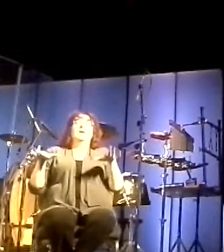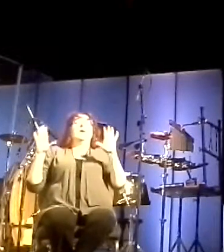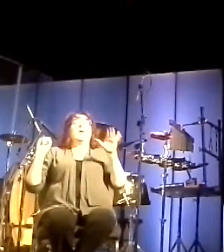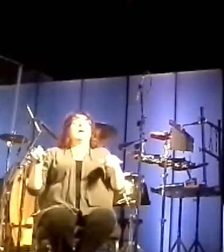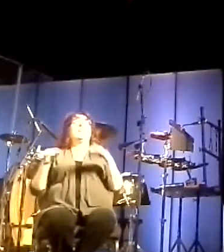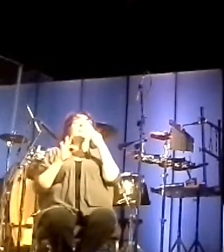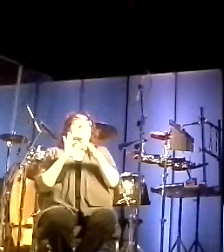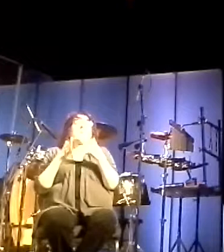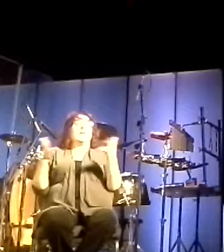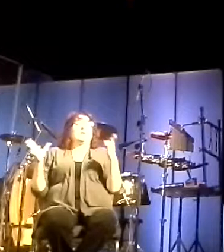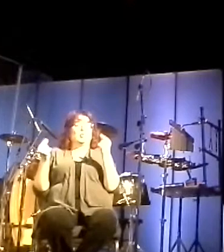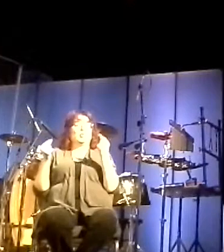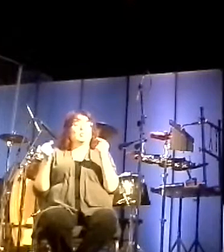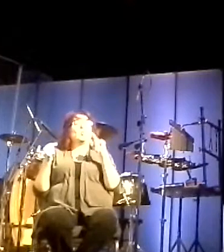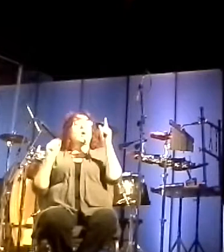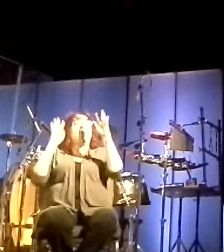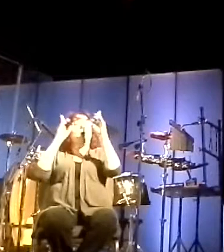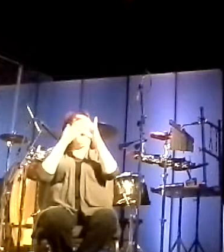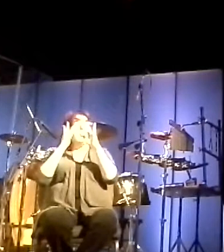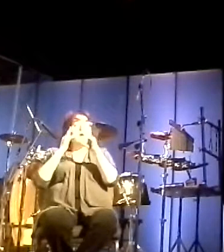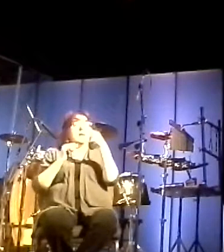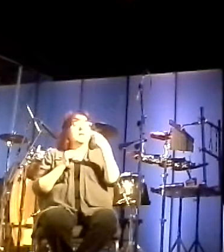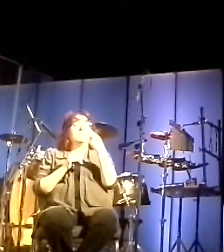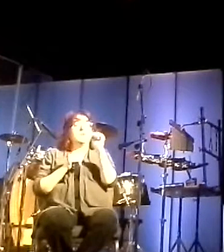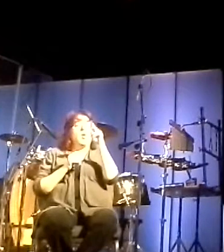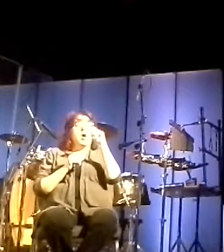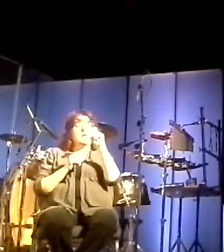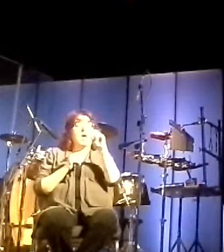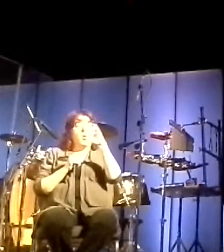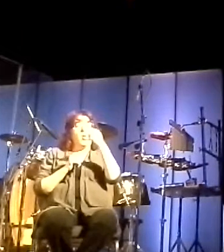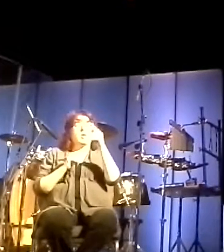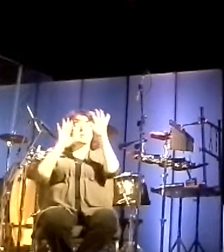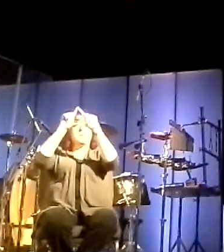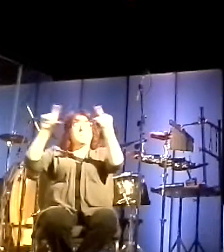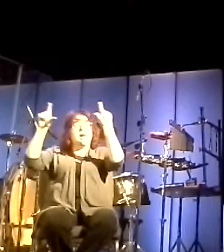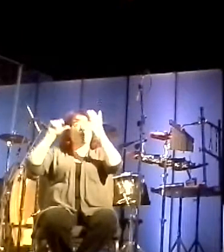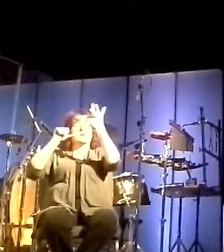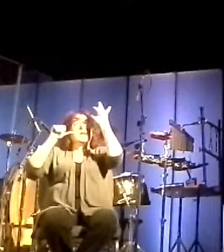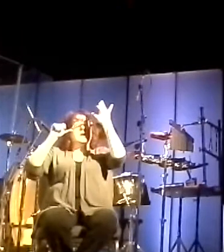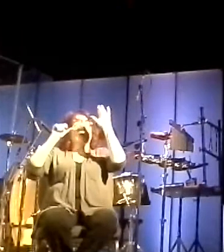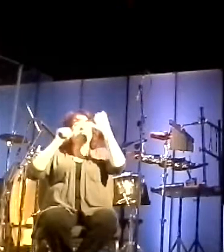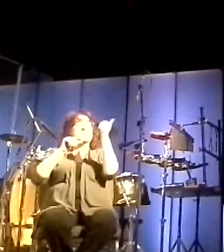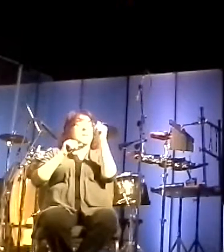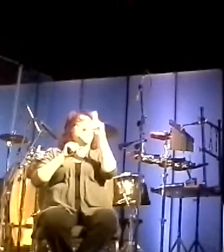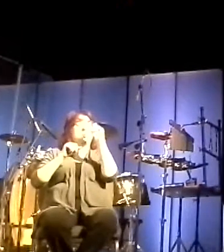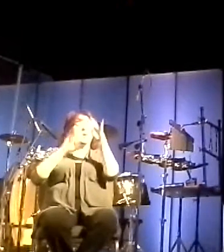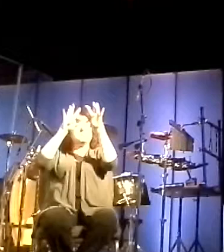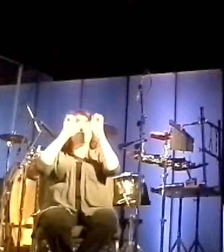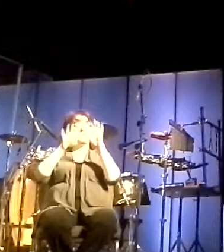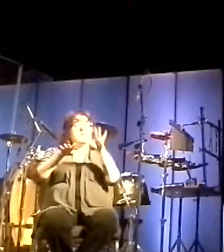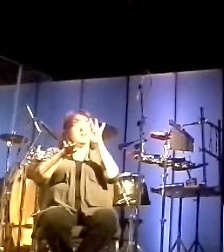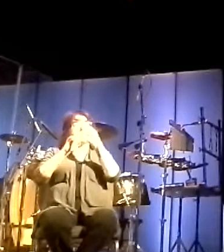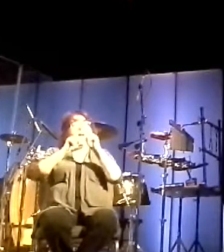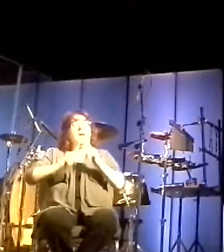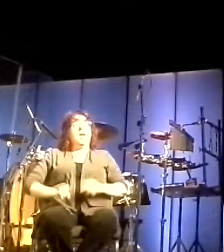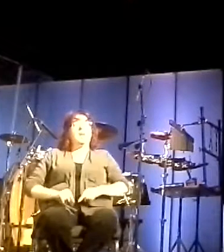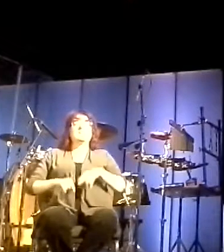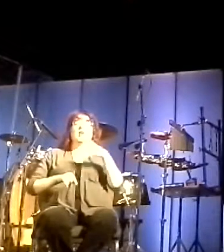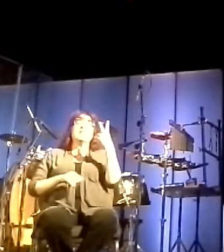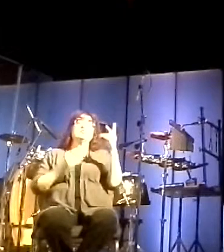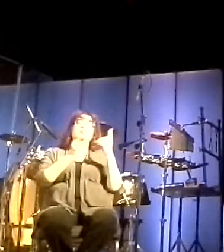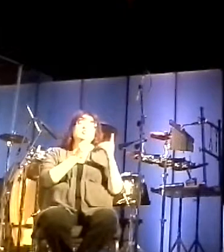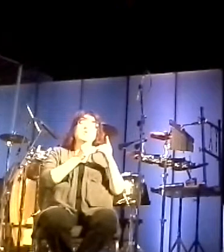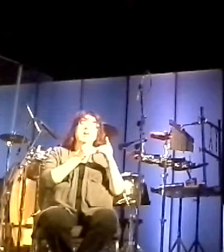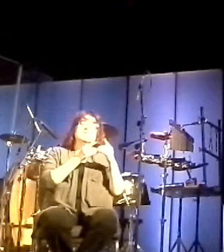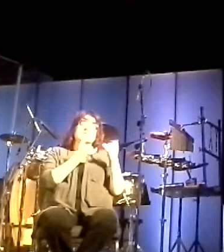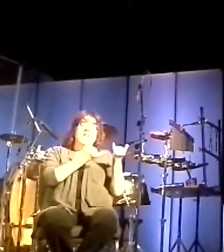it's a very simple thing to do. You just go online, pureheart.org, click on the banner, you fill out a quick 10-question survey, and then you go on 2 dates between